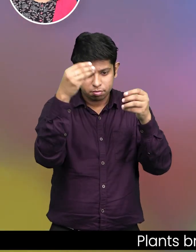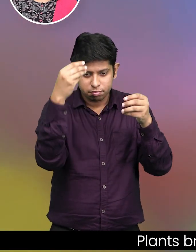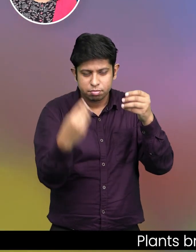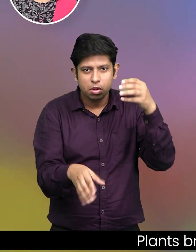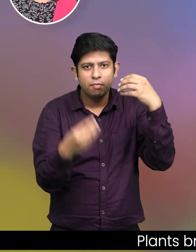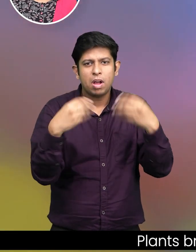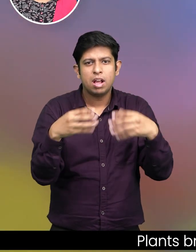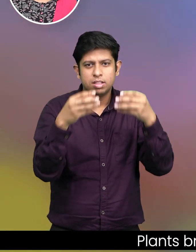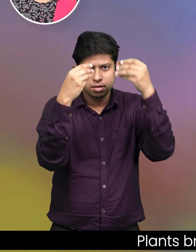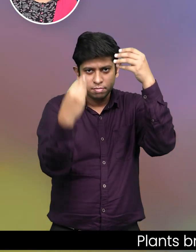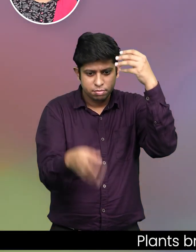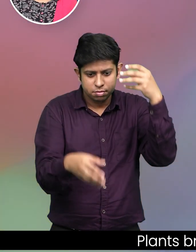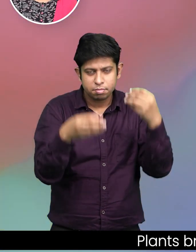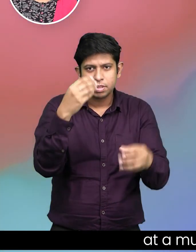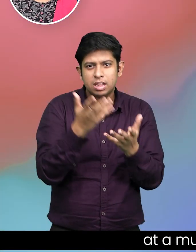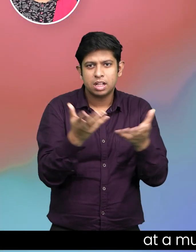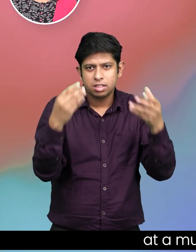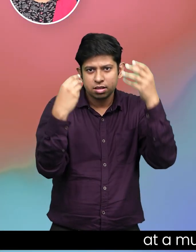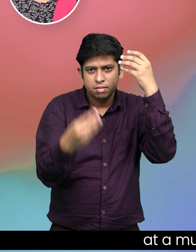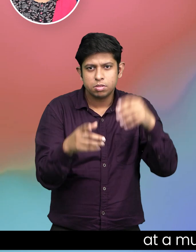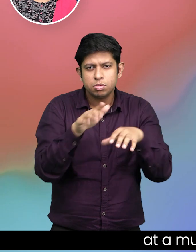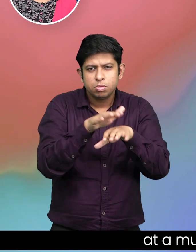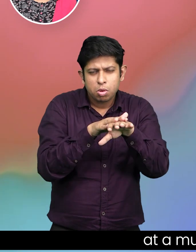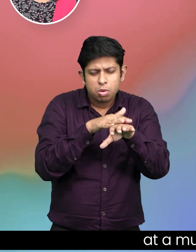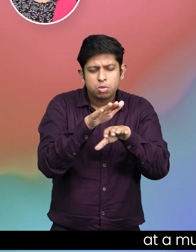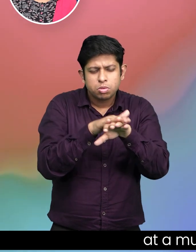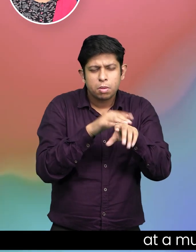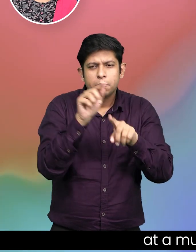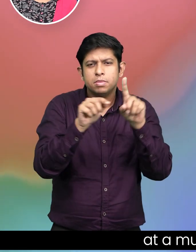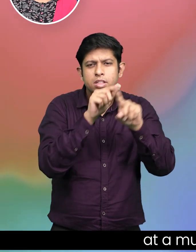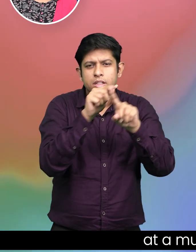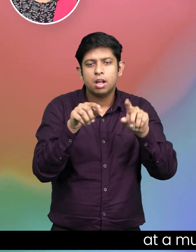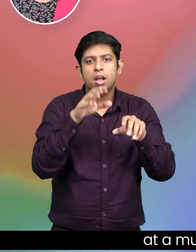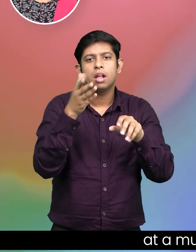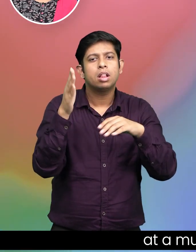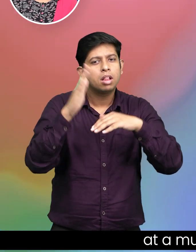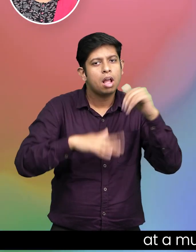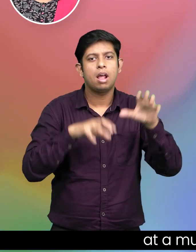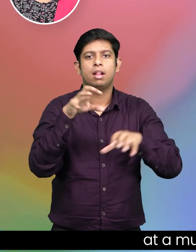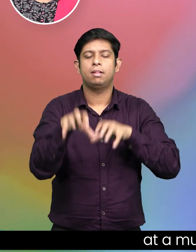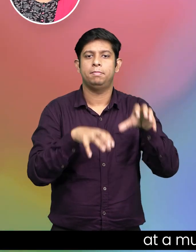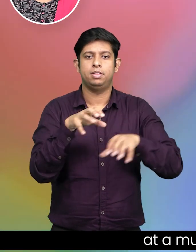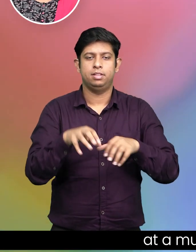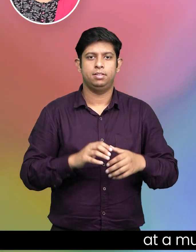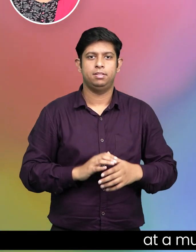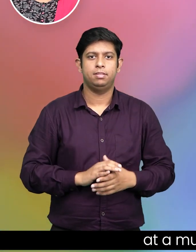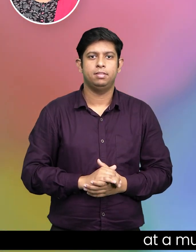break down waste substances at a much slower rate than animals.